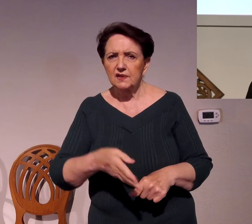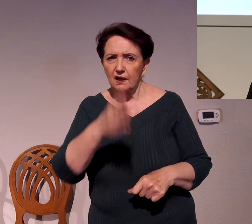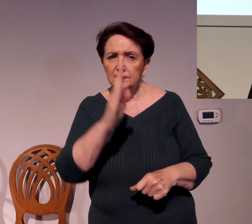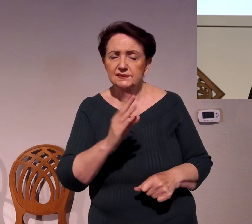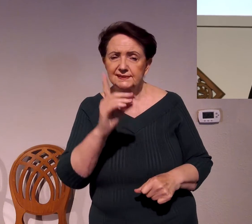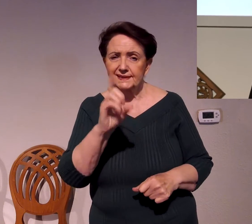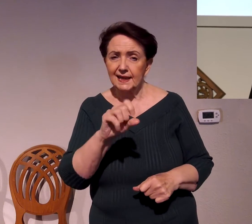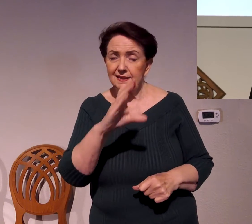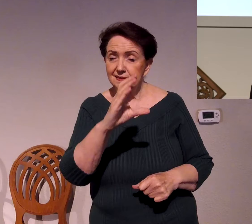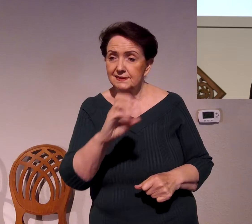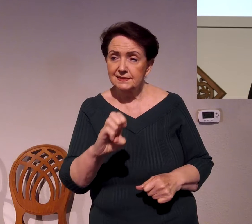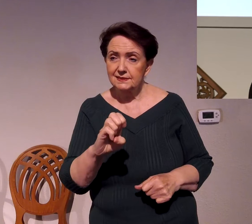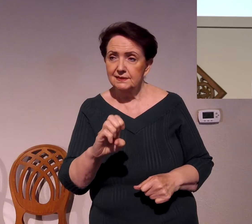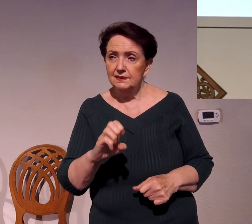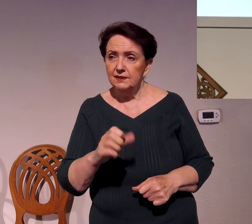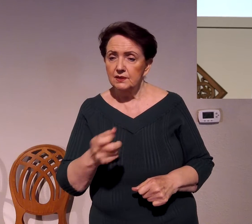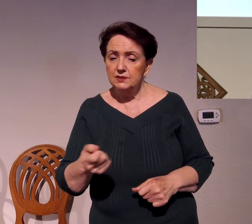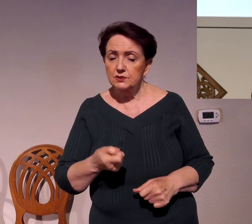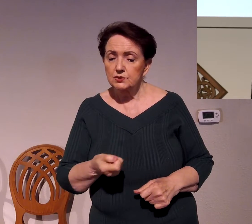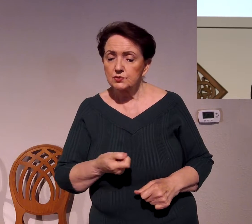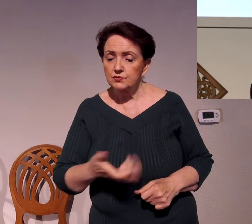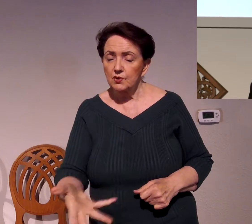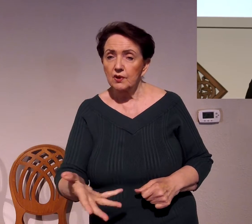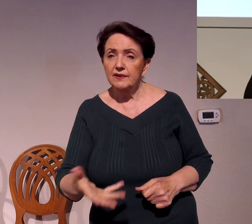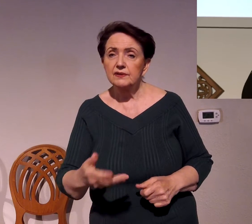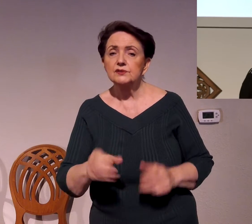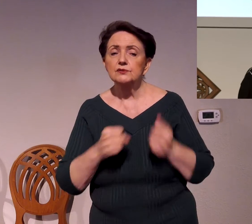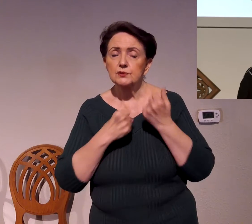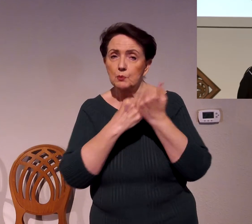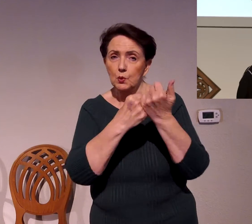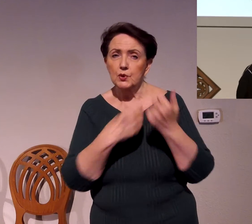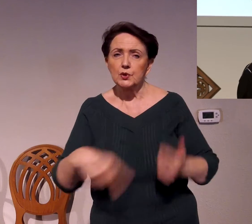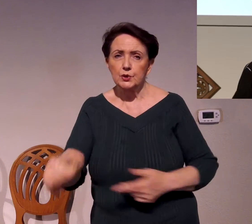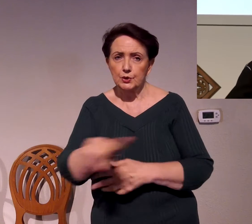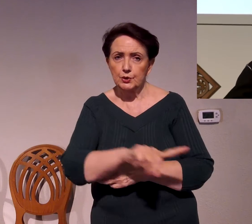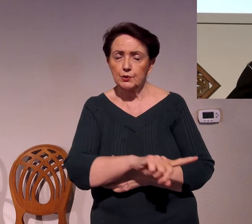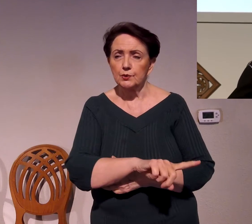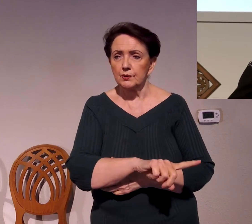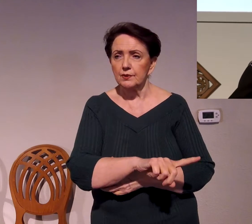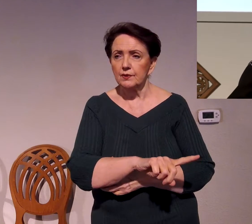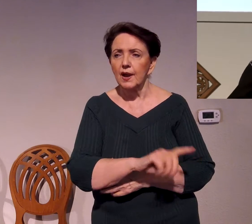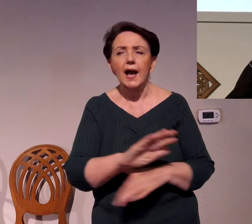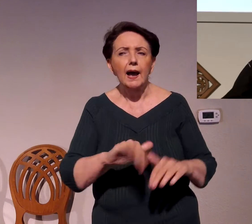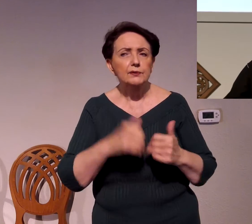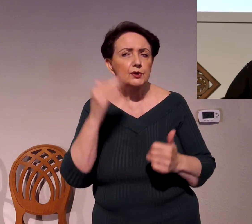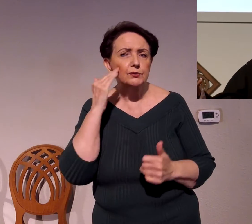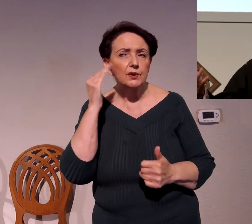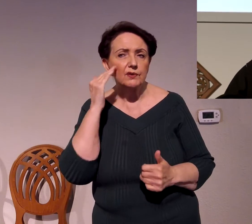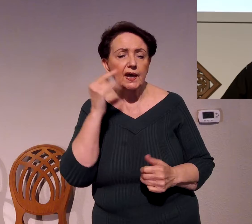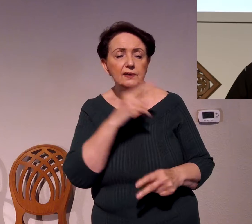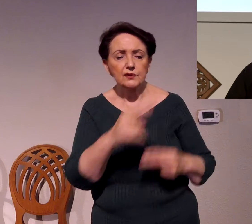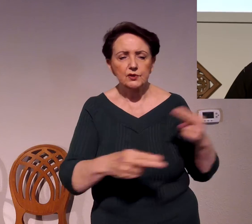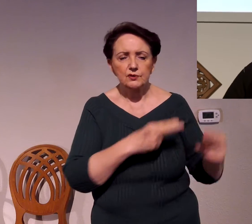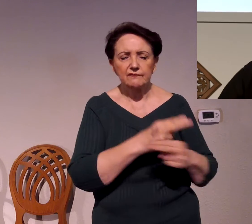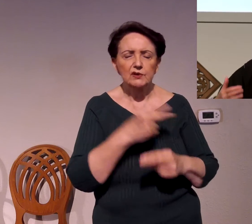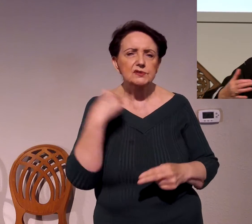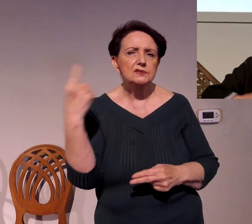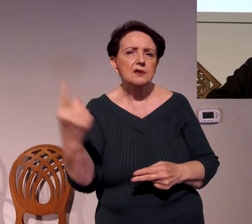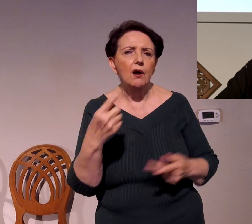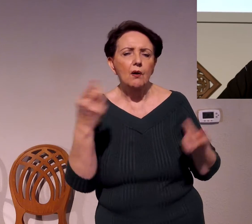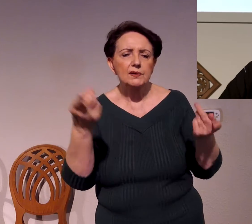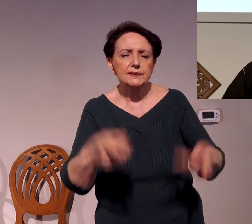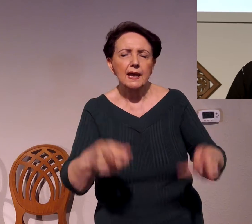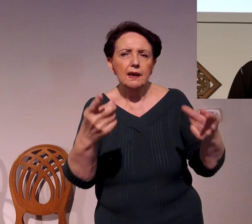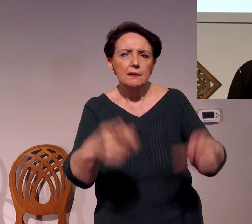always loaded. It's loaded in your favor. And how do we know that? Because the universe is always